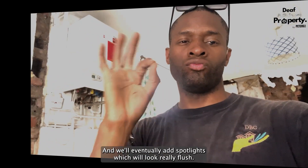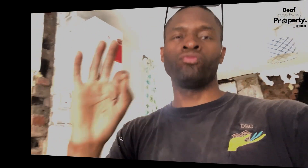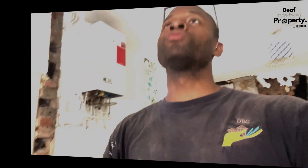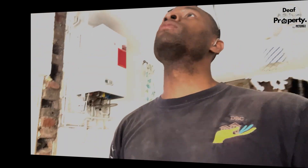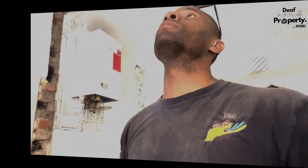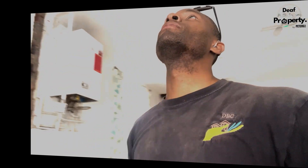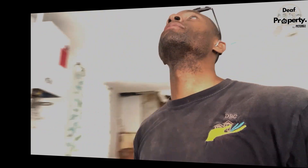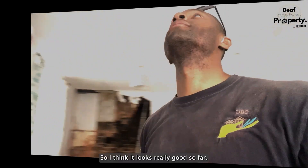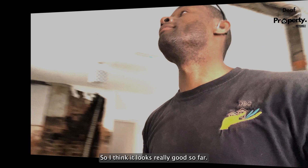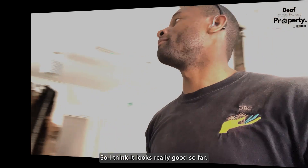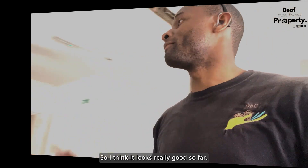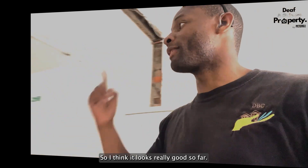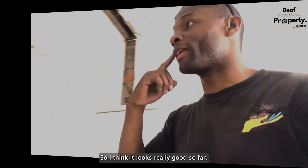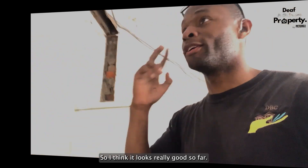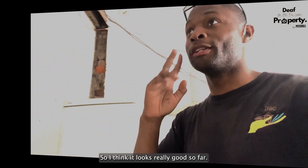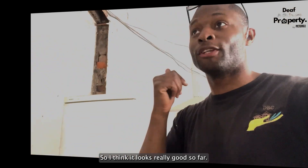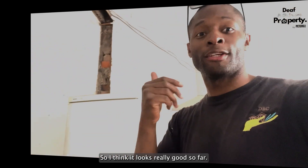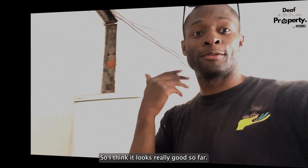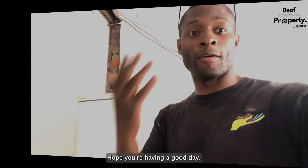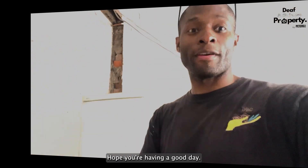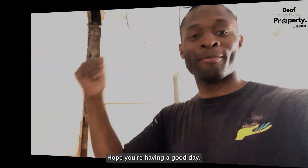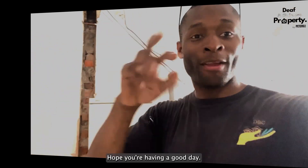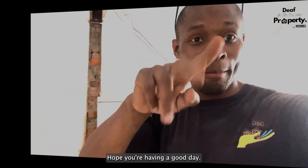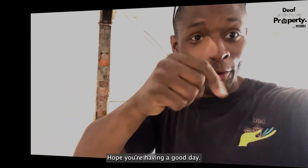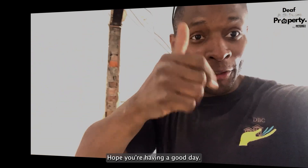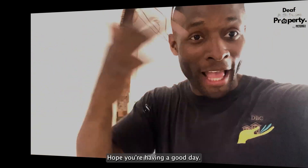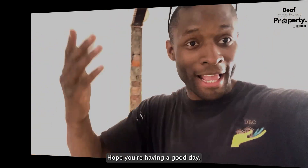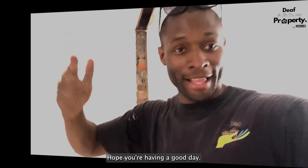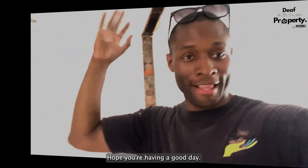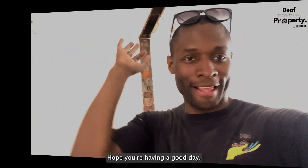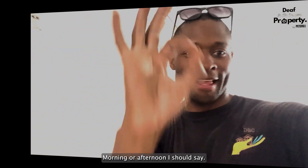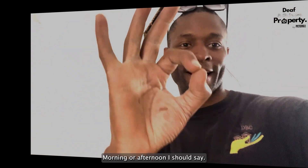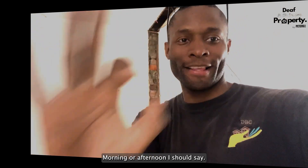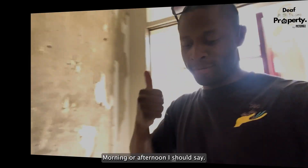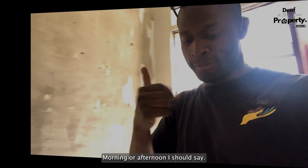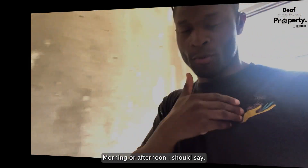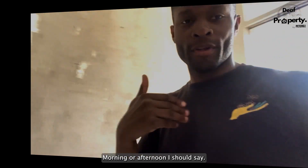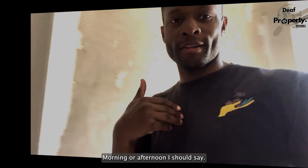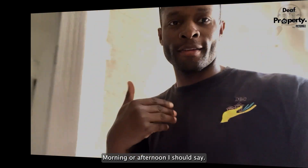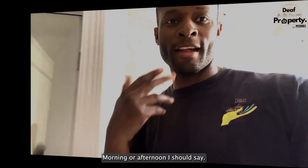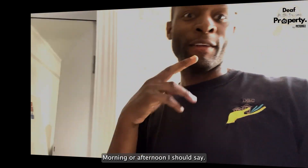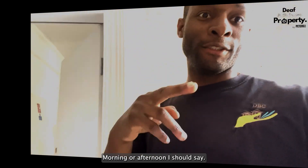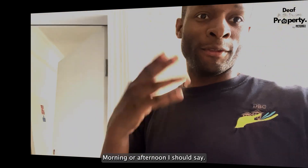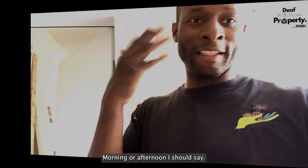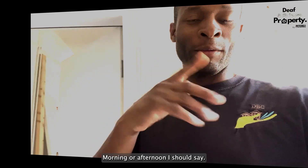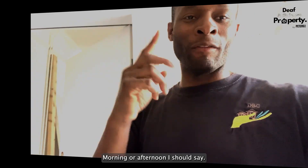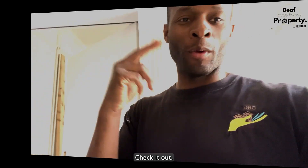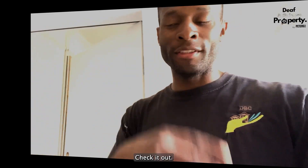plush. So I think it looks really good so far. Hope you're having a good day. Morning or afternoon, I should say. Check